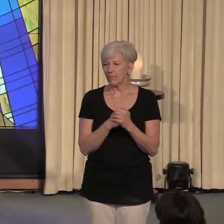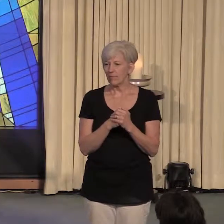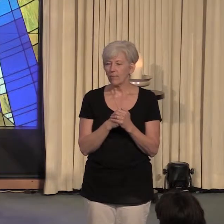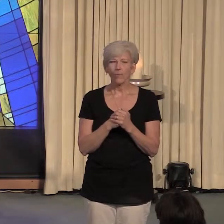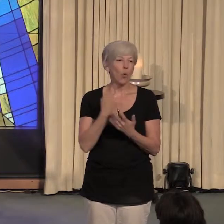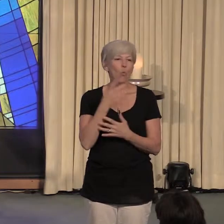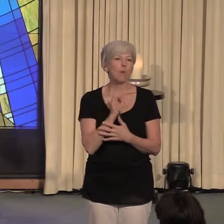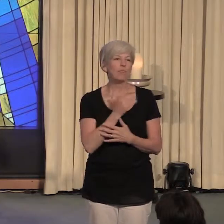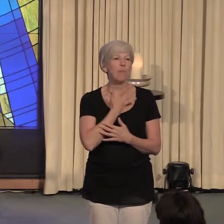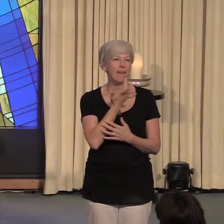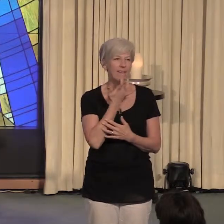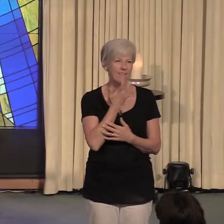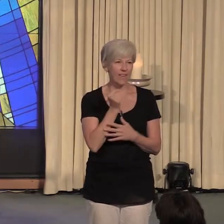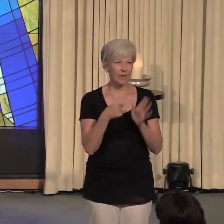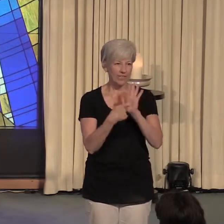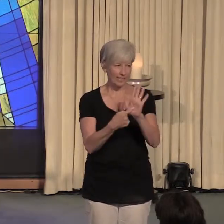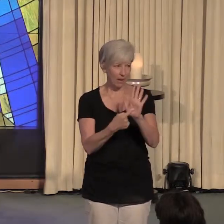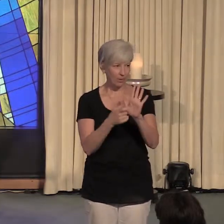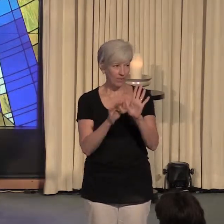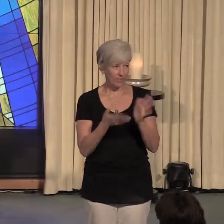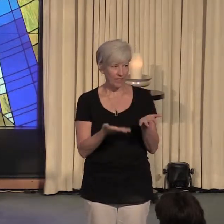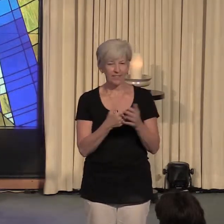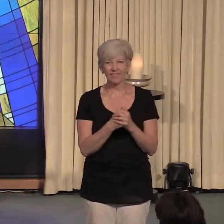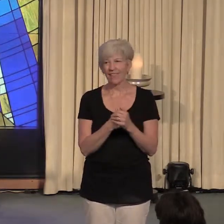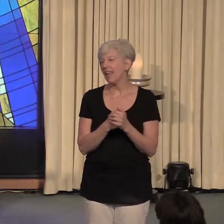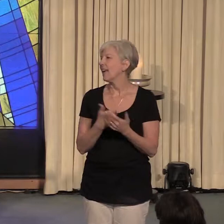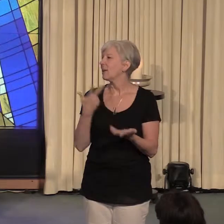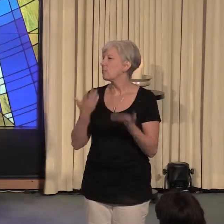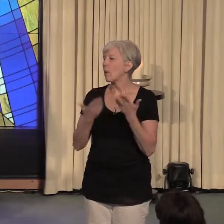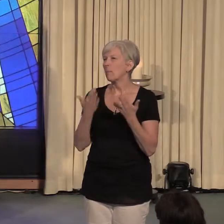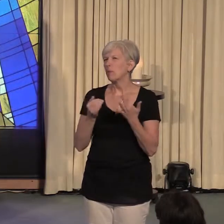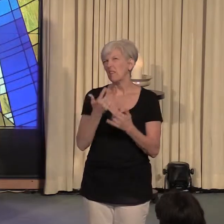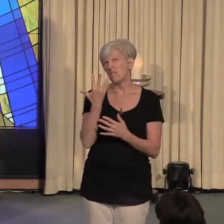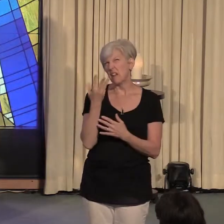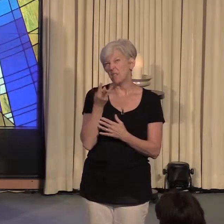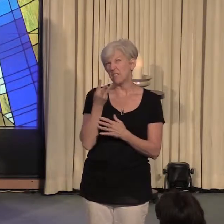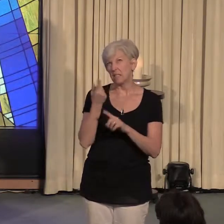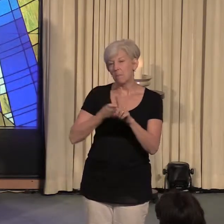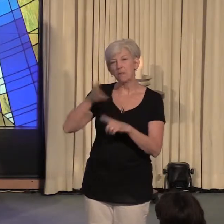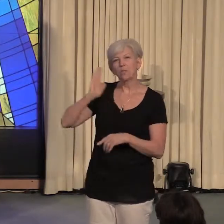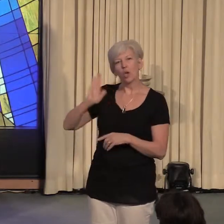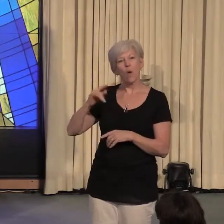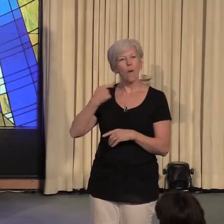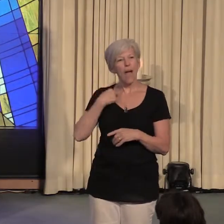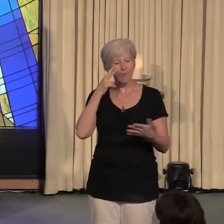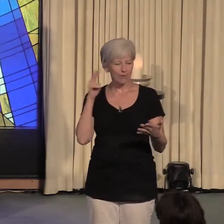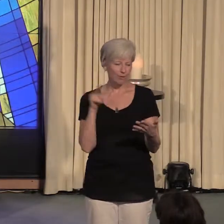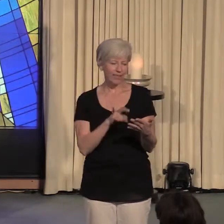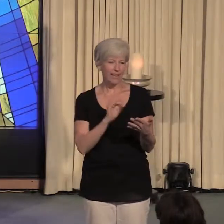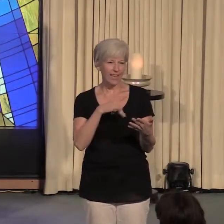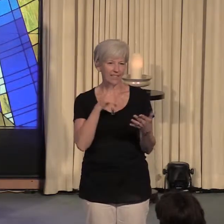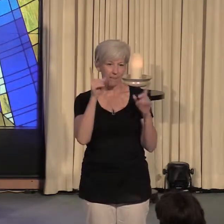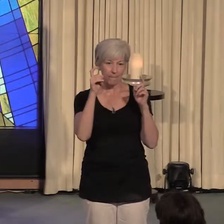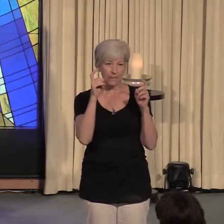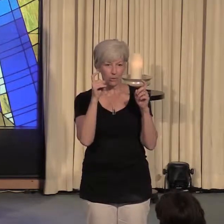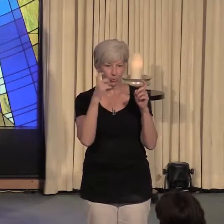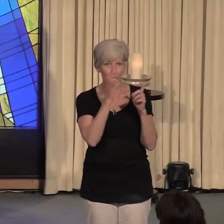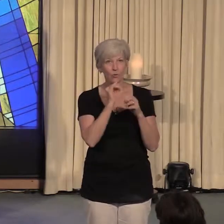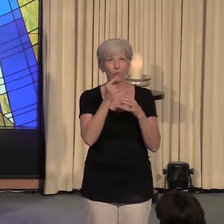One of my favorite examples of this is probably 5 or 6 months ago, I was looking at some pictures from the Hubble